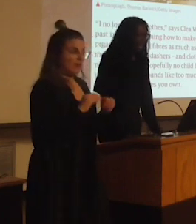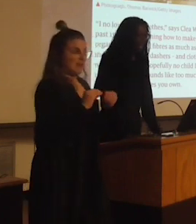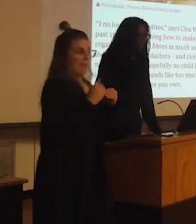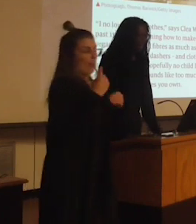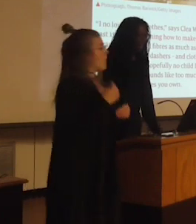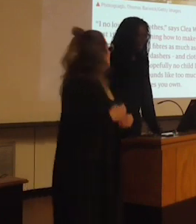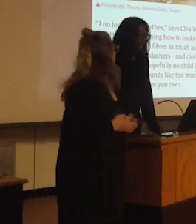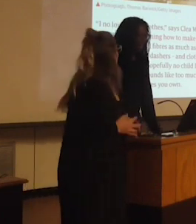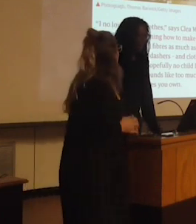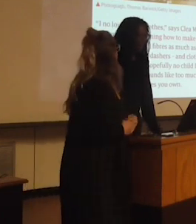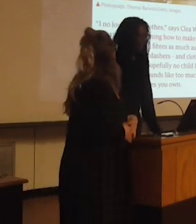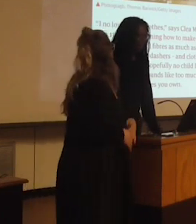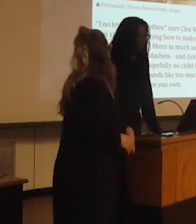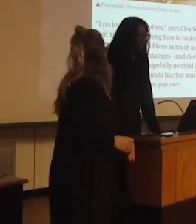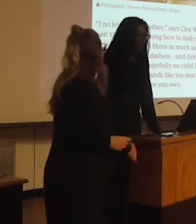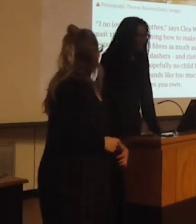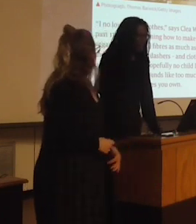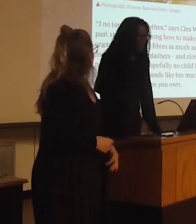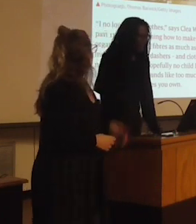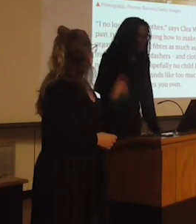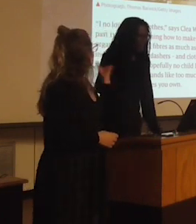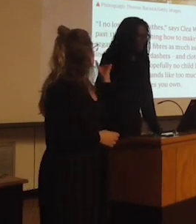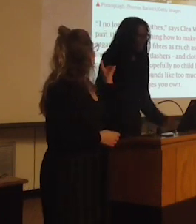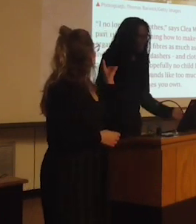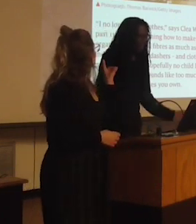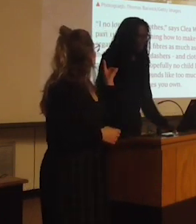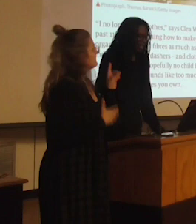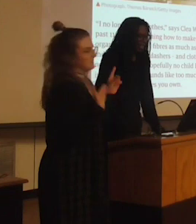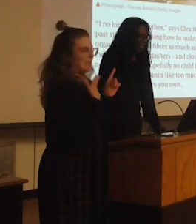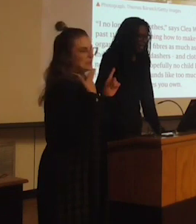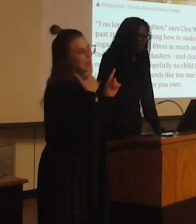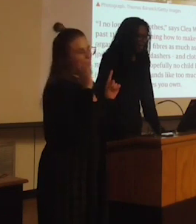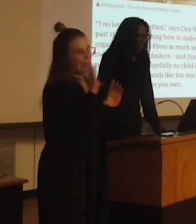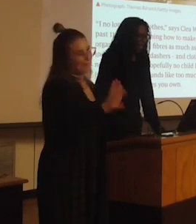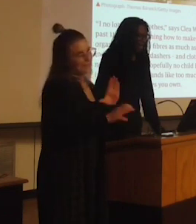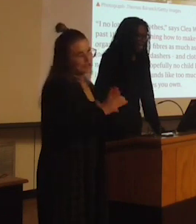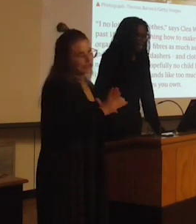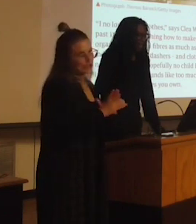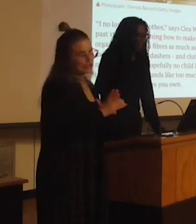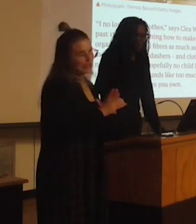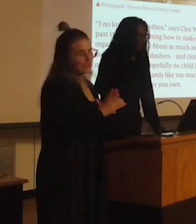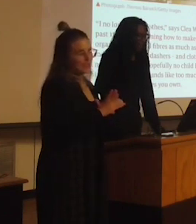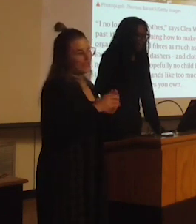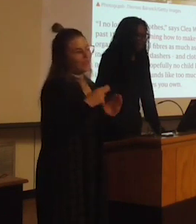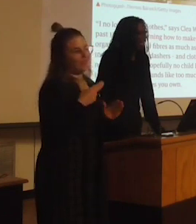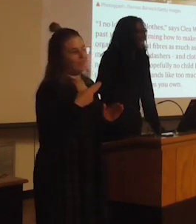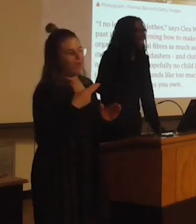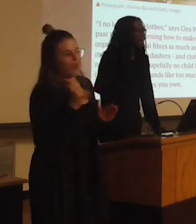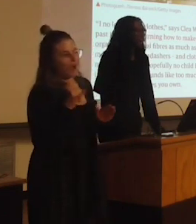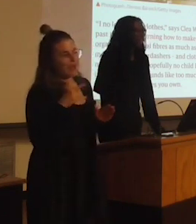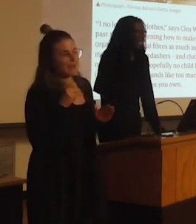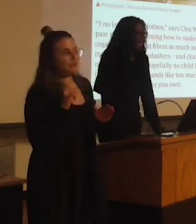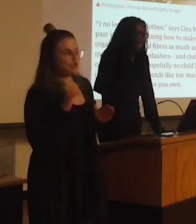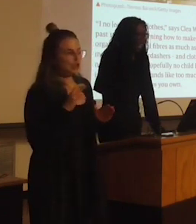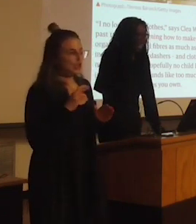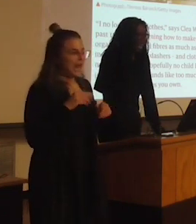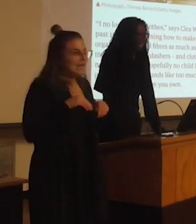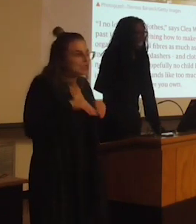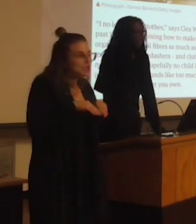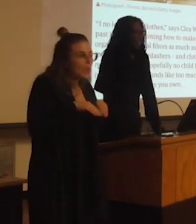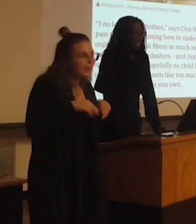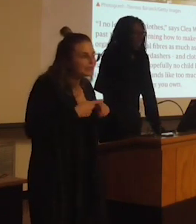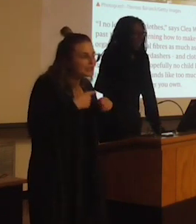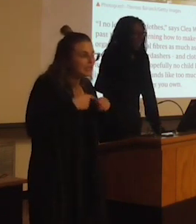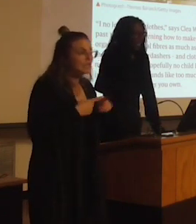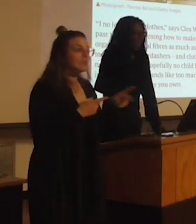list, and you can see here, there's an adorable picture of a a hipster who's sitting on a sewing machine.